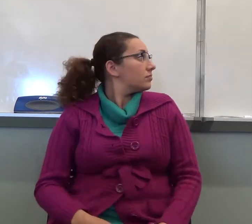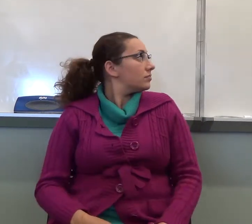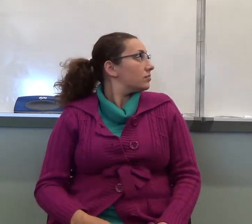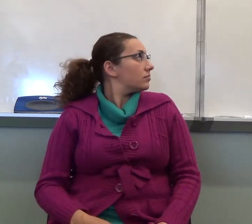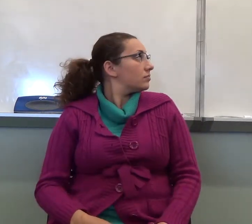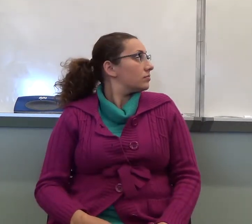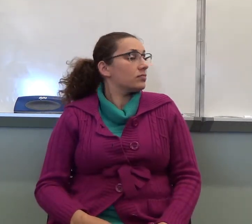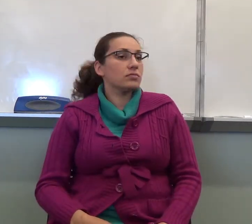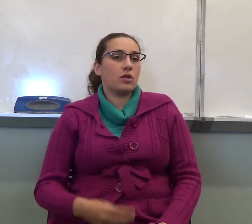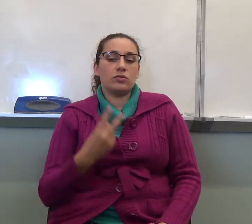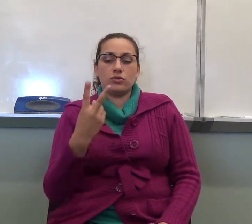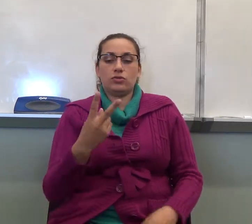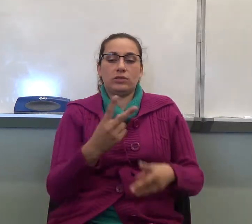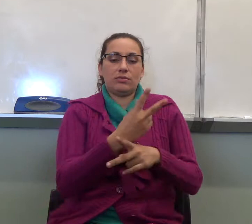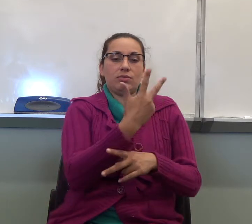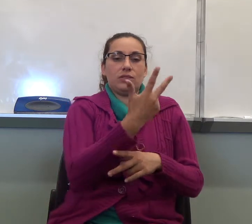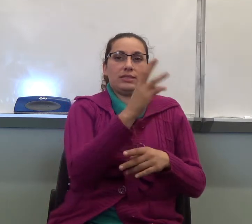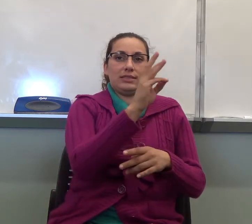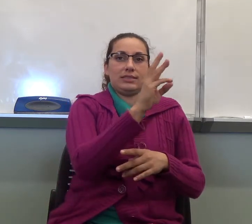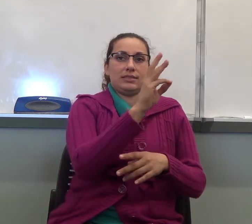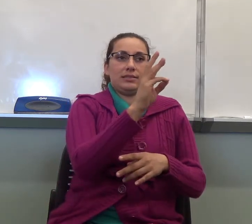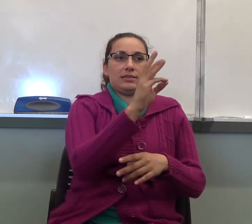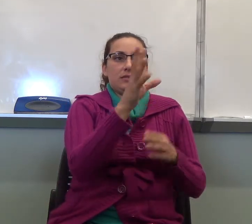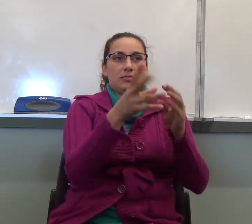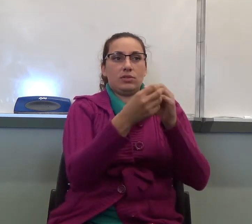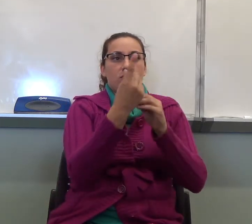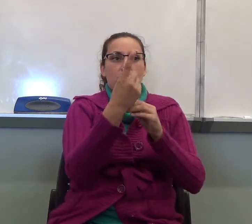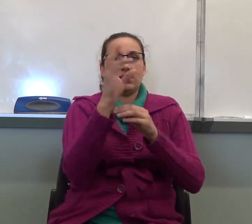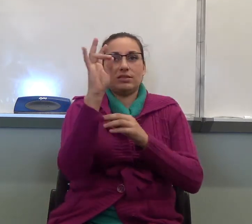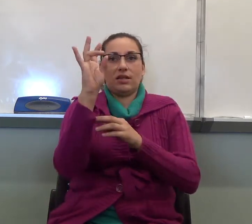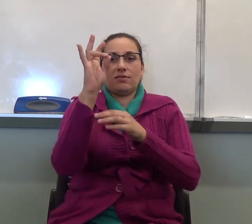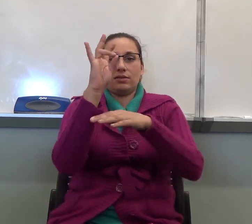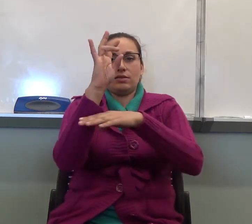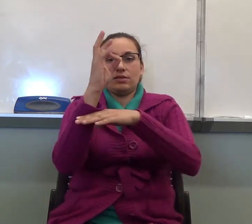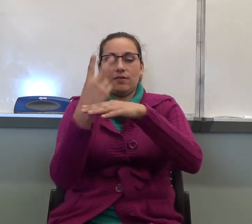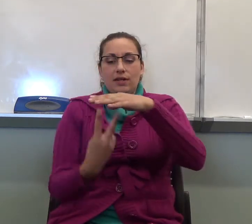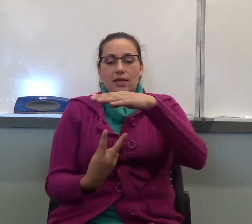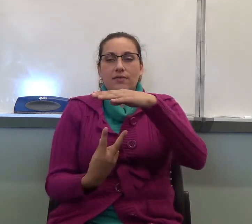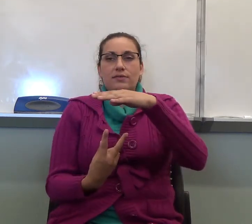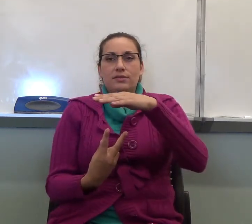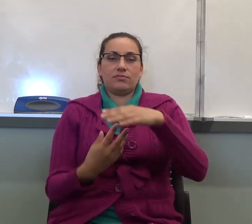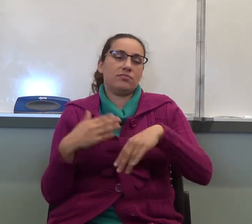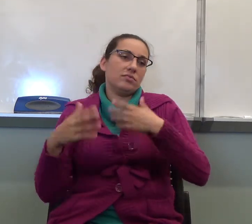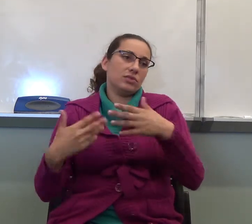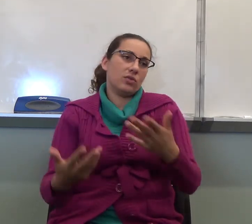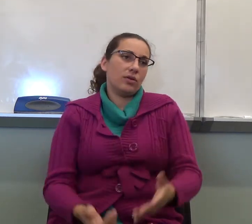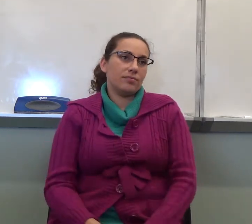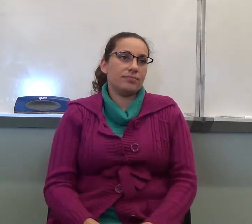2 times 3 is 6, and 1 is 7/2, and so forth. Okay.